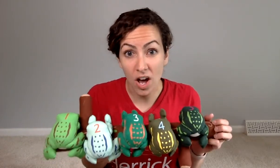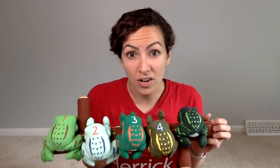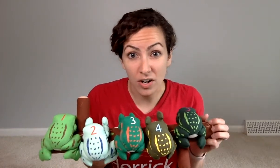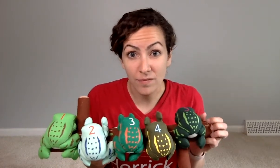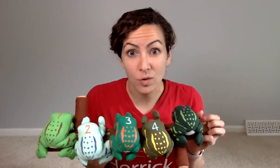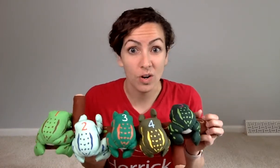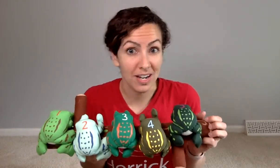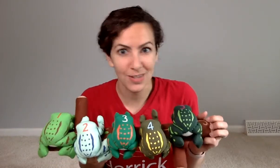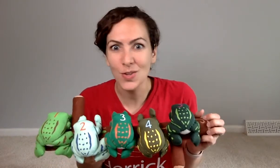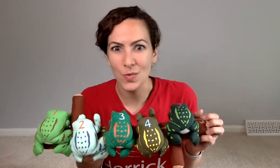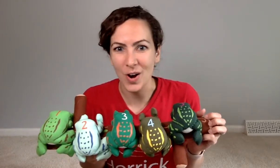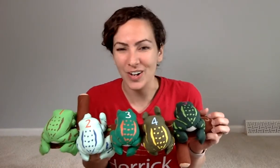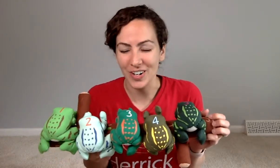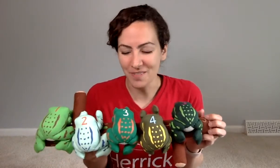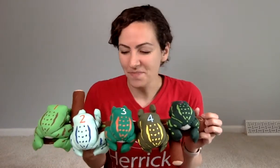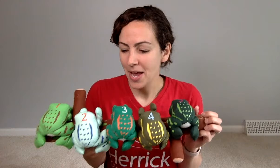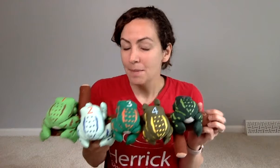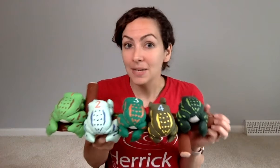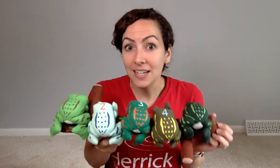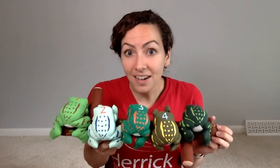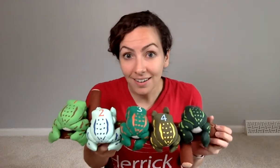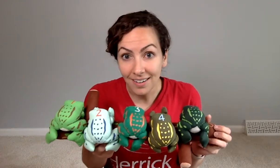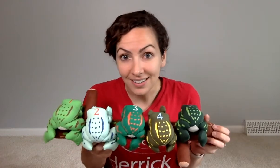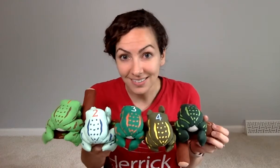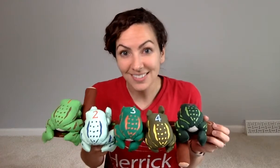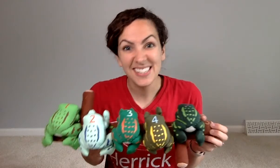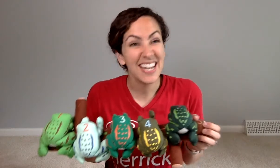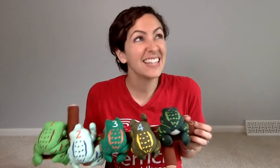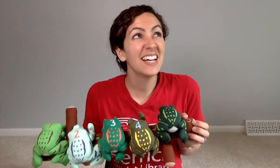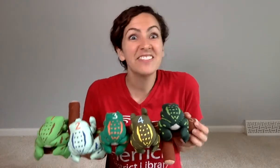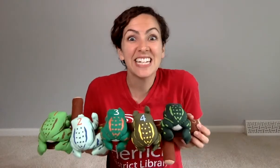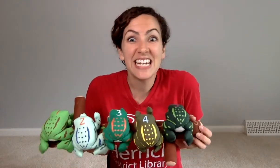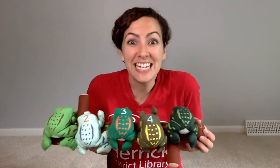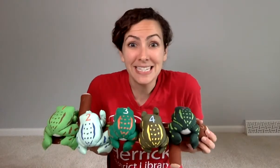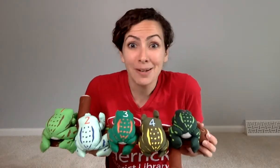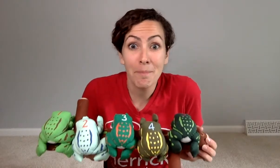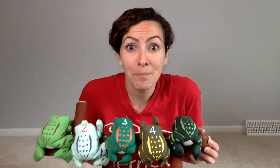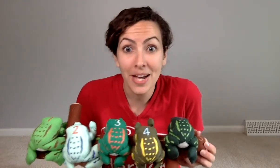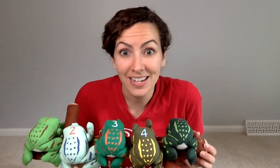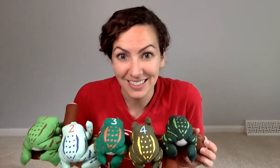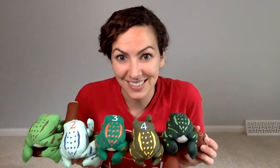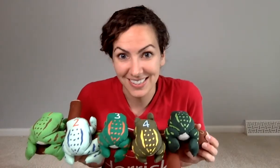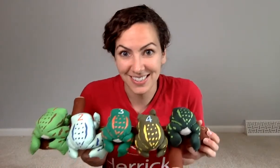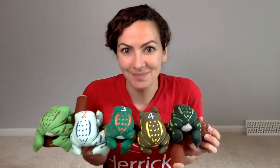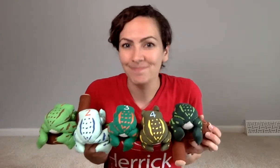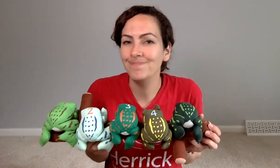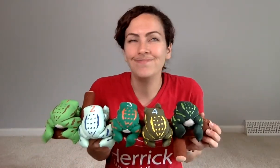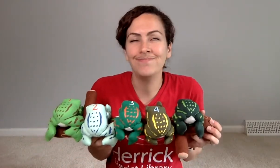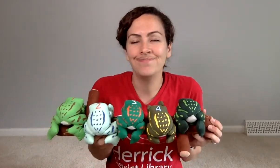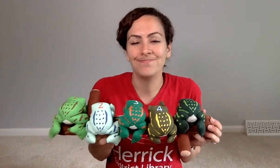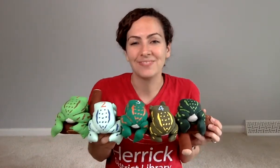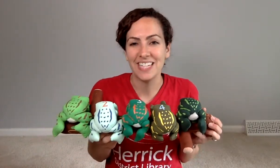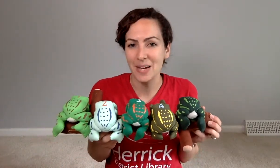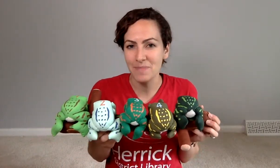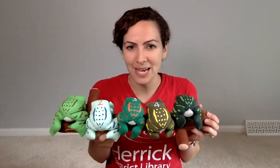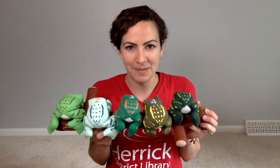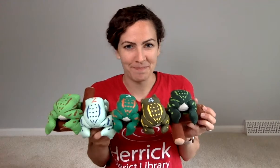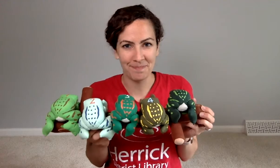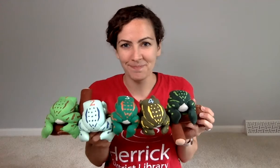water or in the water because they love to eat bugs. Yum, yum. Have